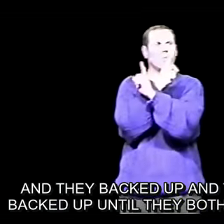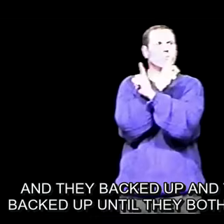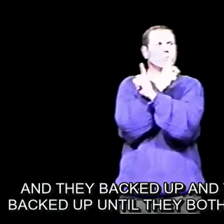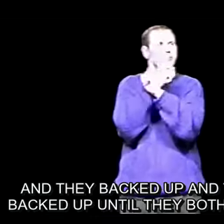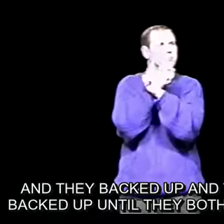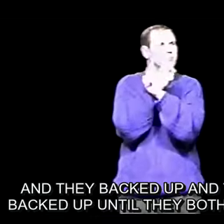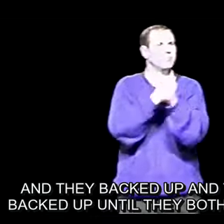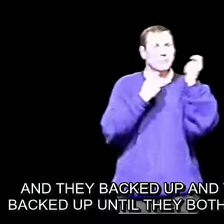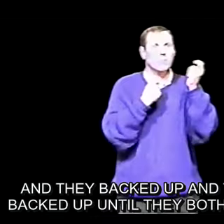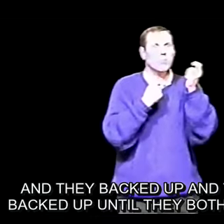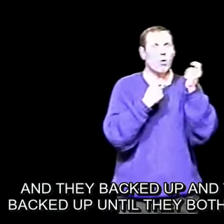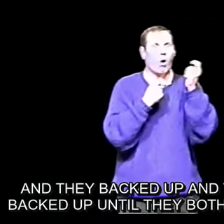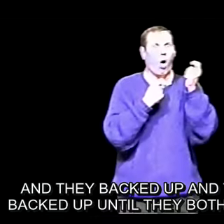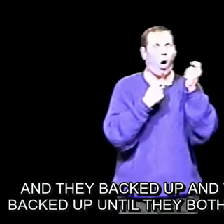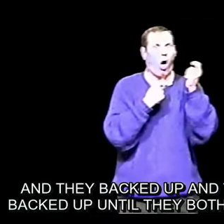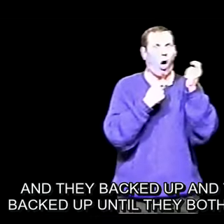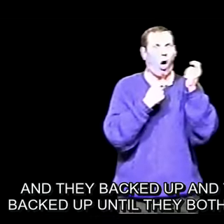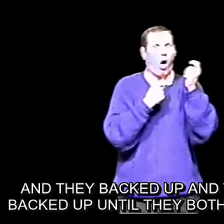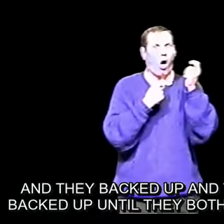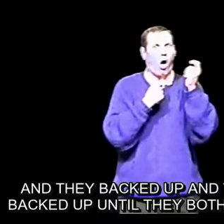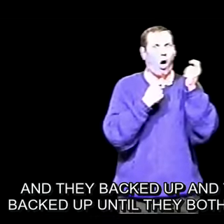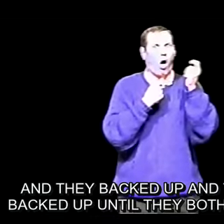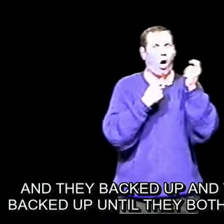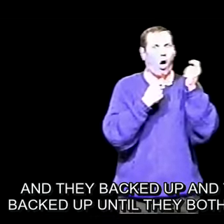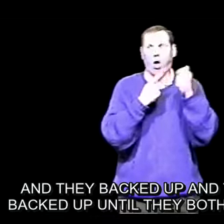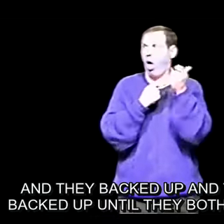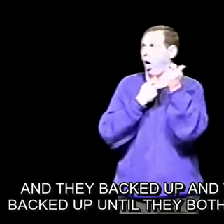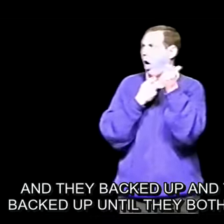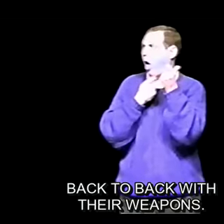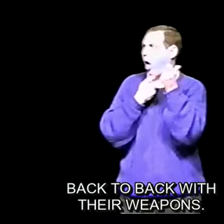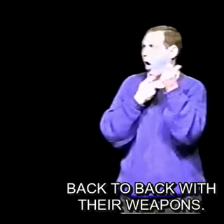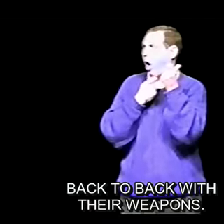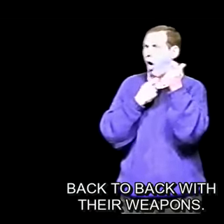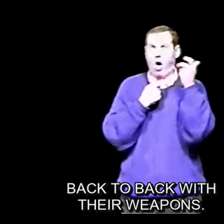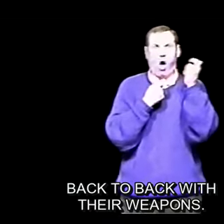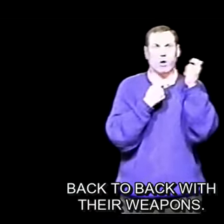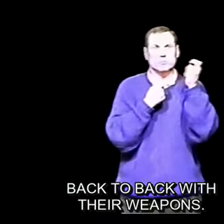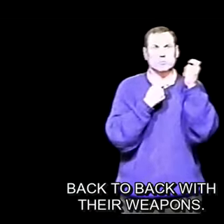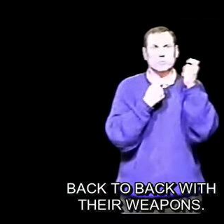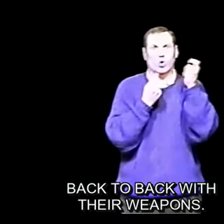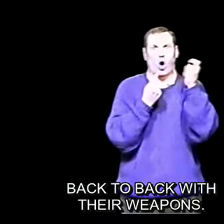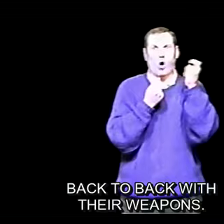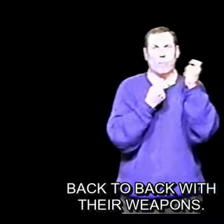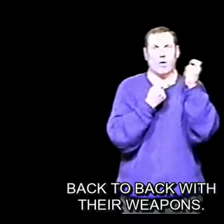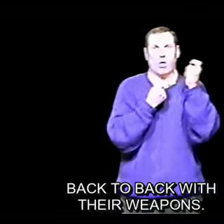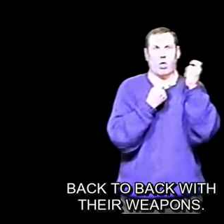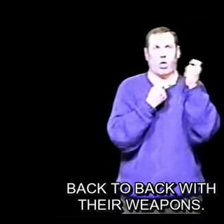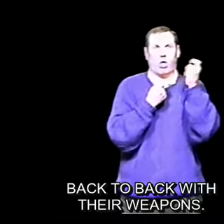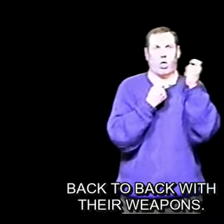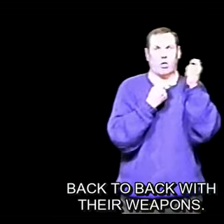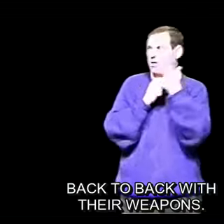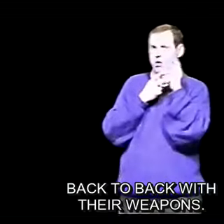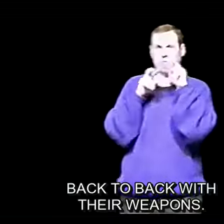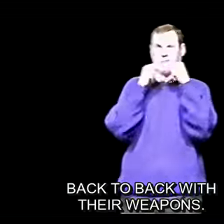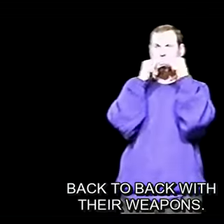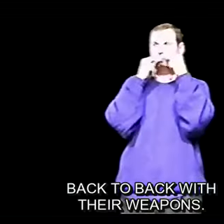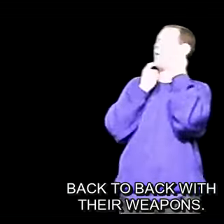up until they both were back to back with their weapons. And they